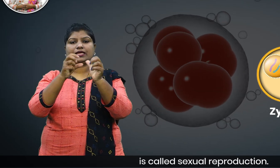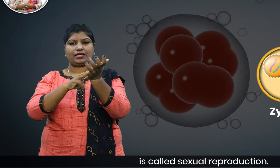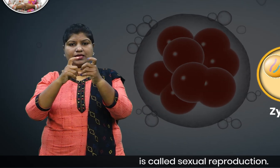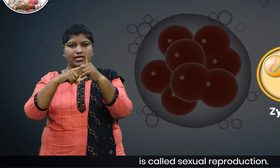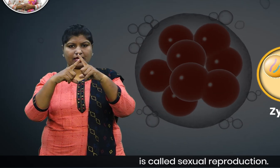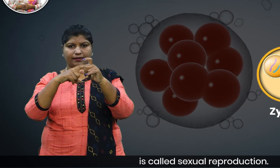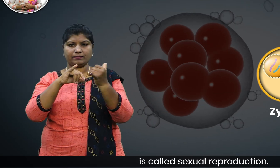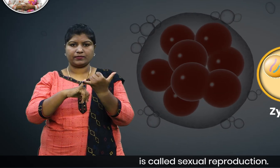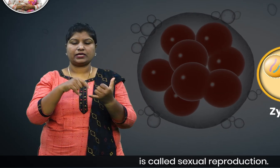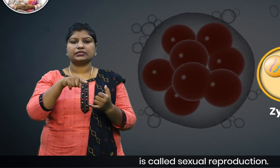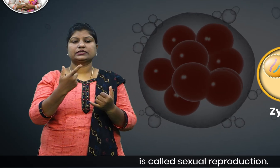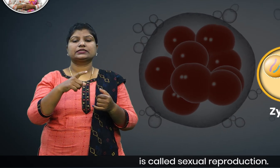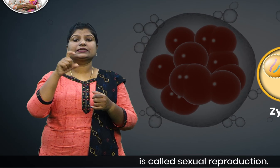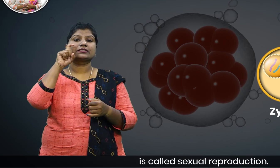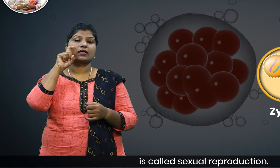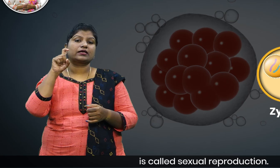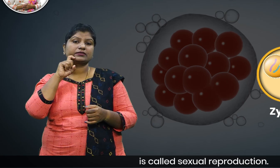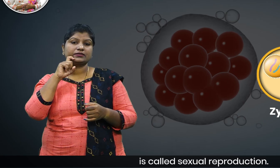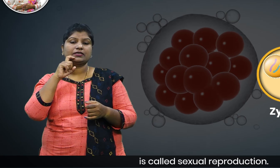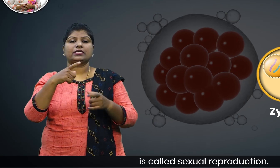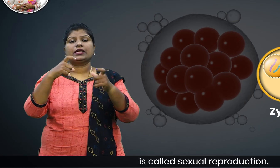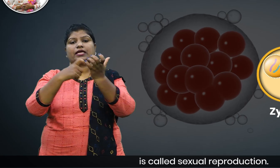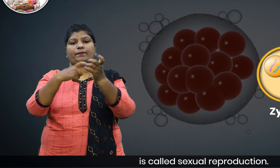called sexual reproduction.